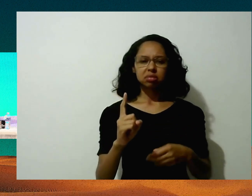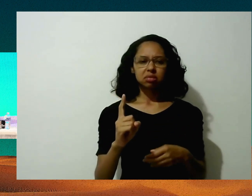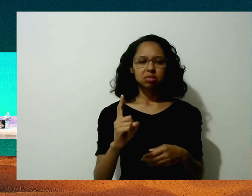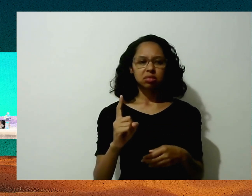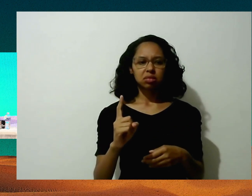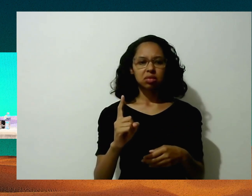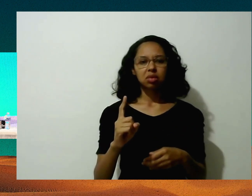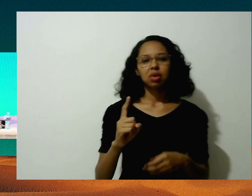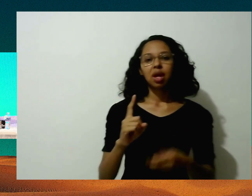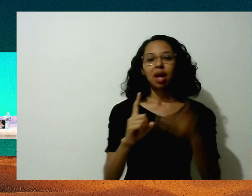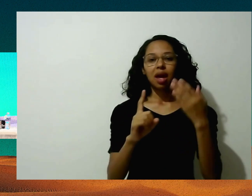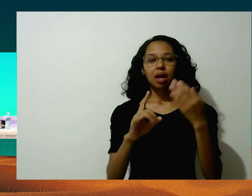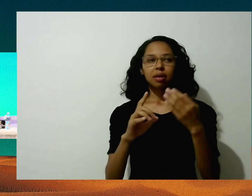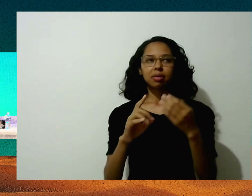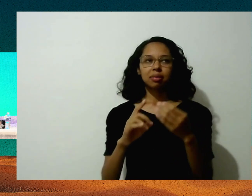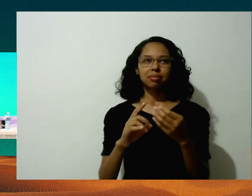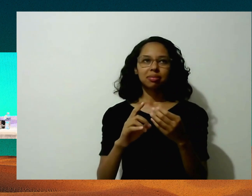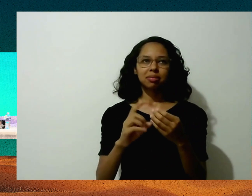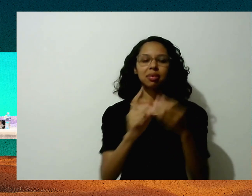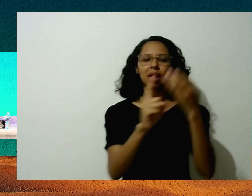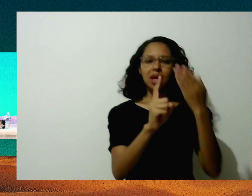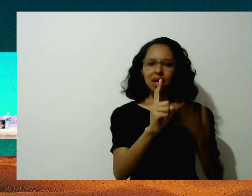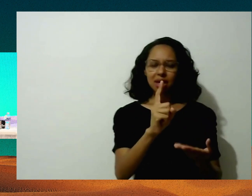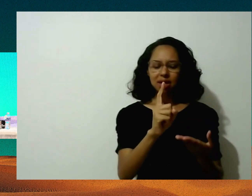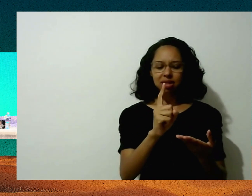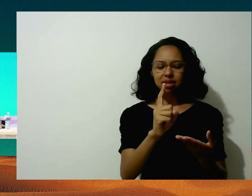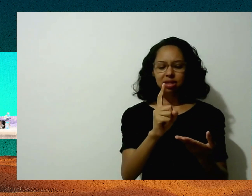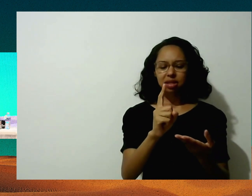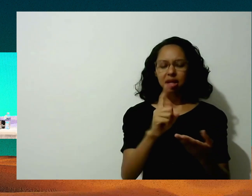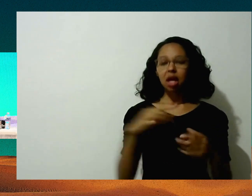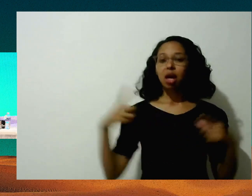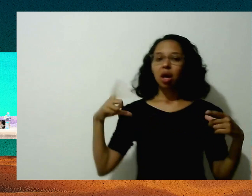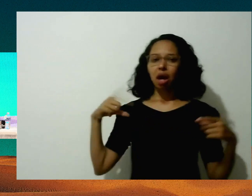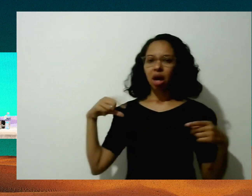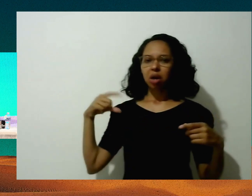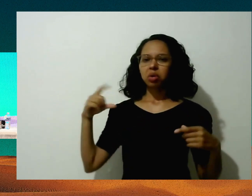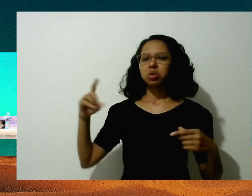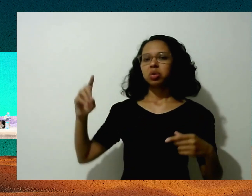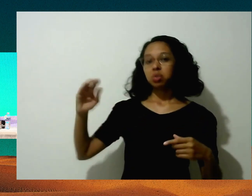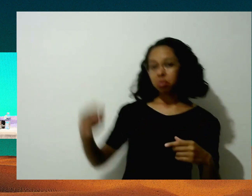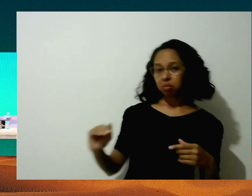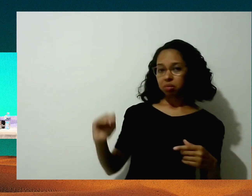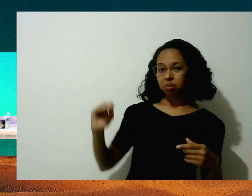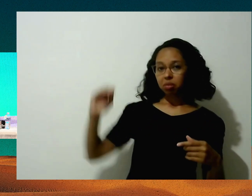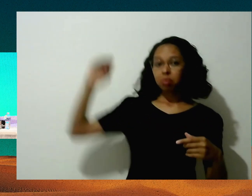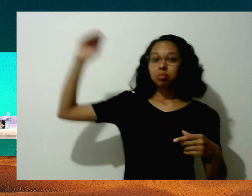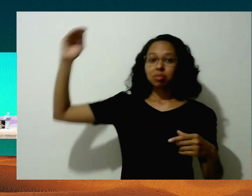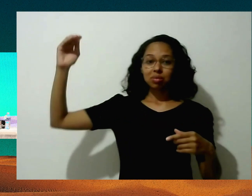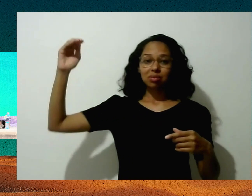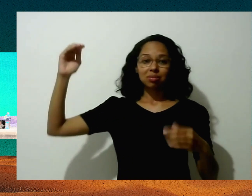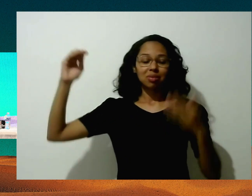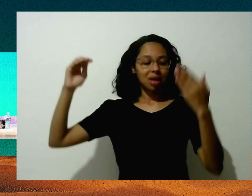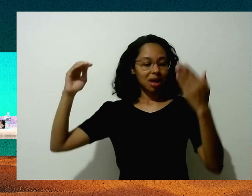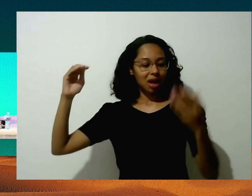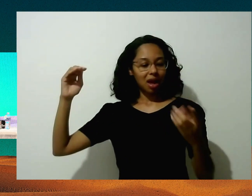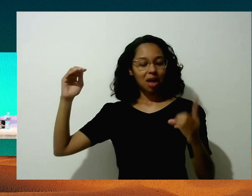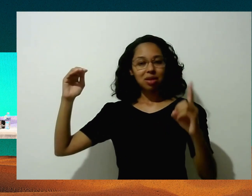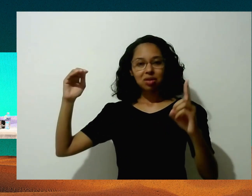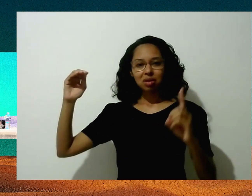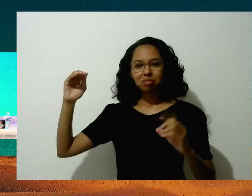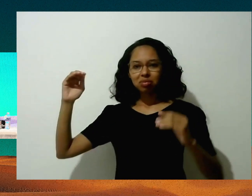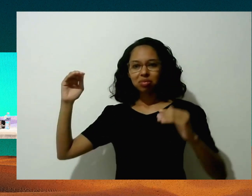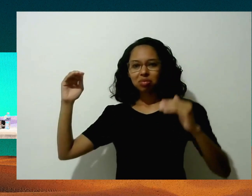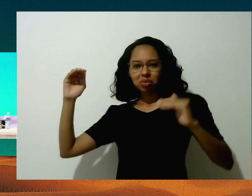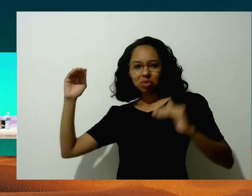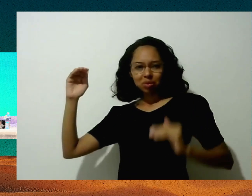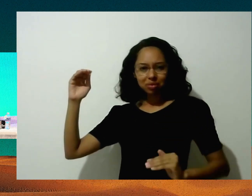menor que os anjos. You have made him a little lower than the angels. Ele nos fez um pouco menor ainda do que os